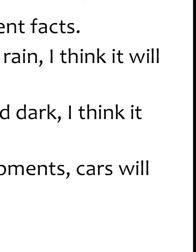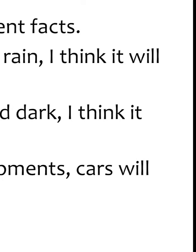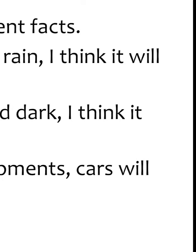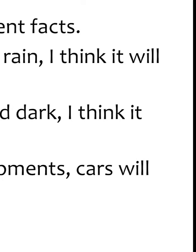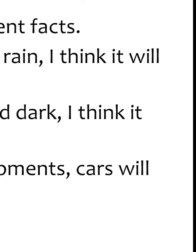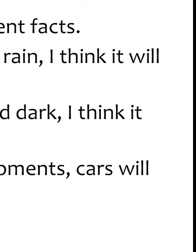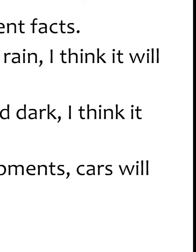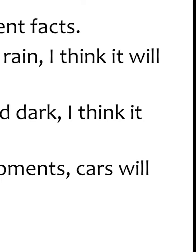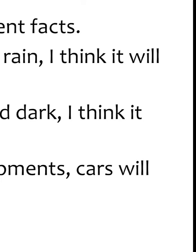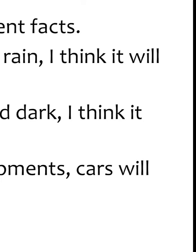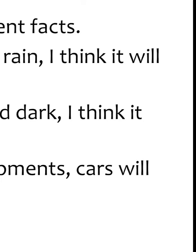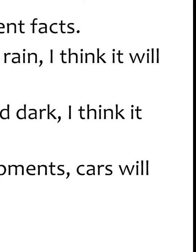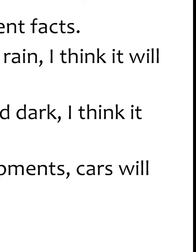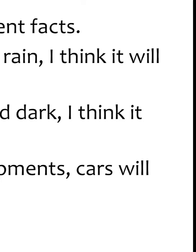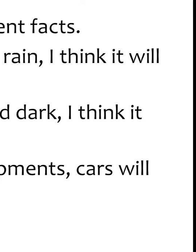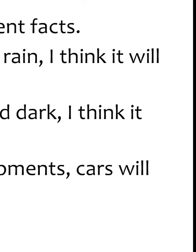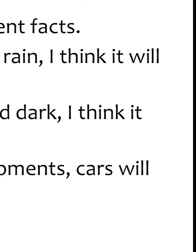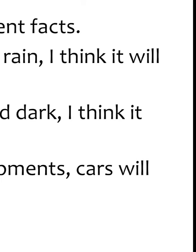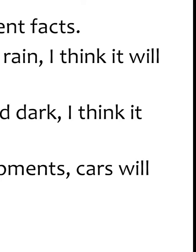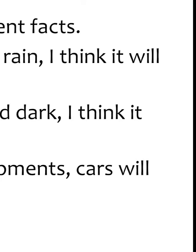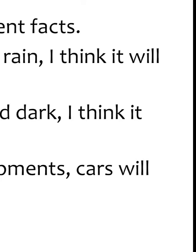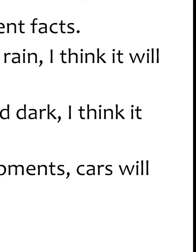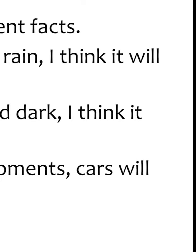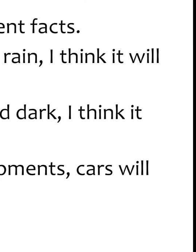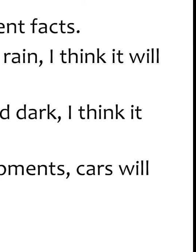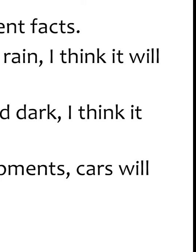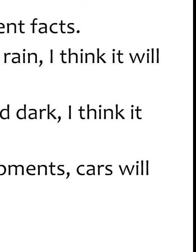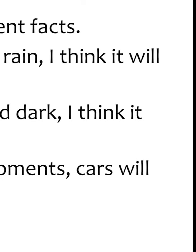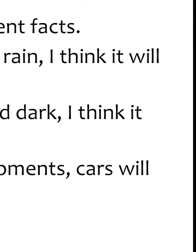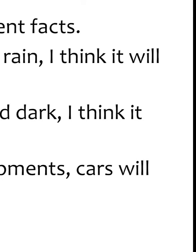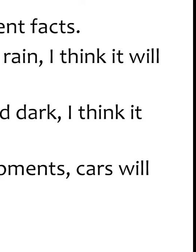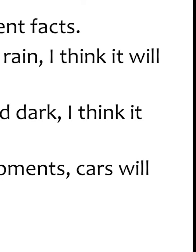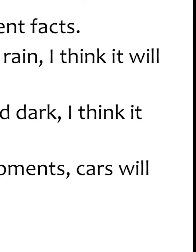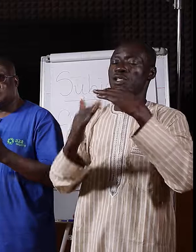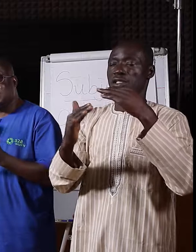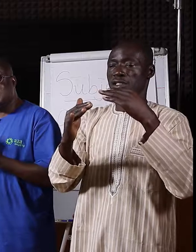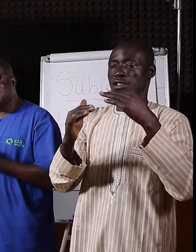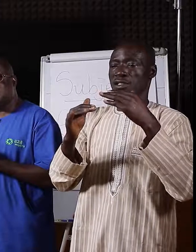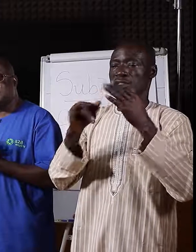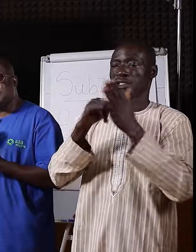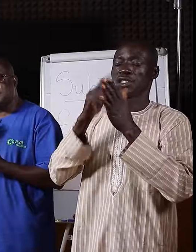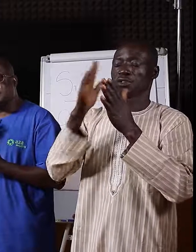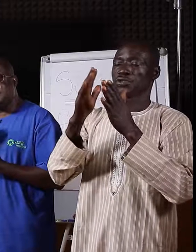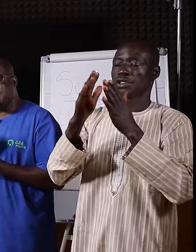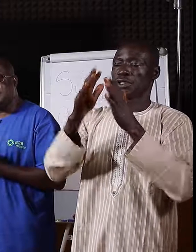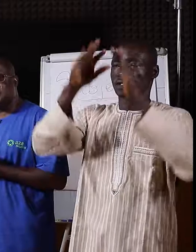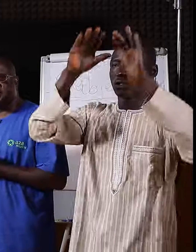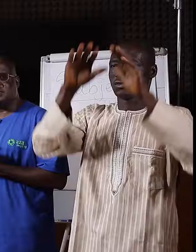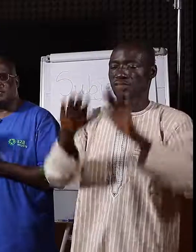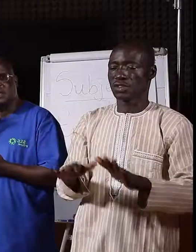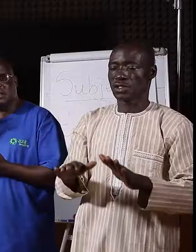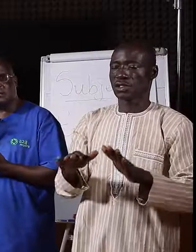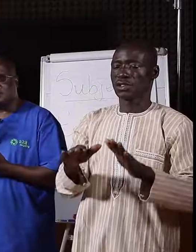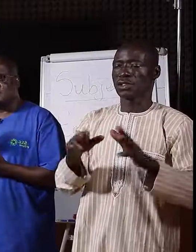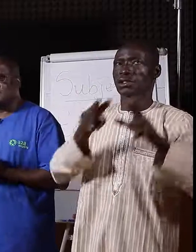are laden with rain. I think it will rain tonight. This is based upon the